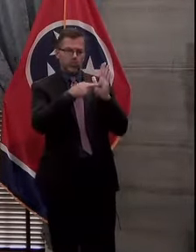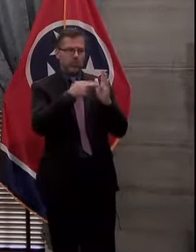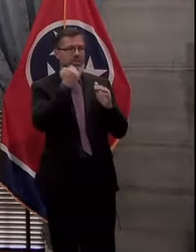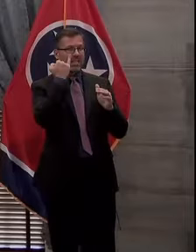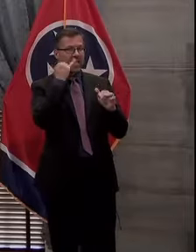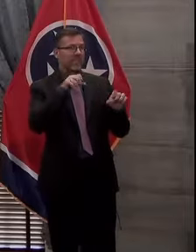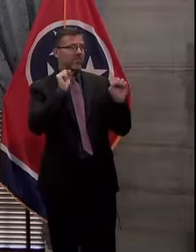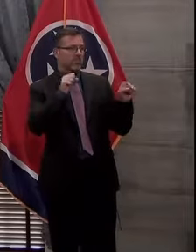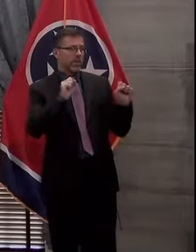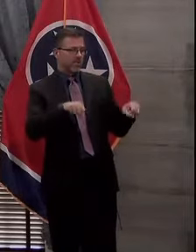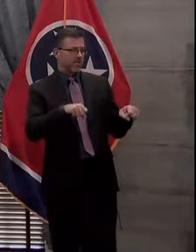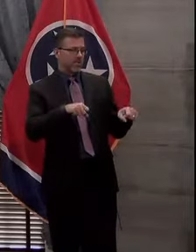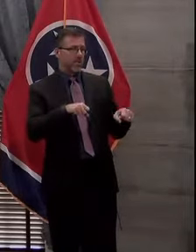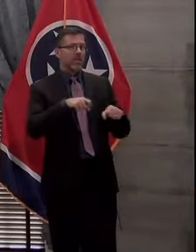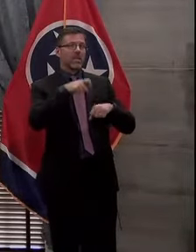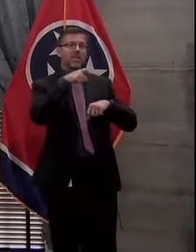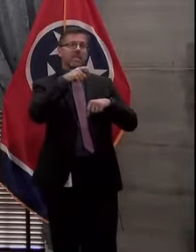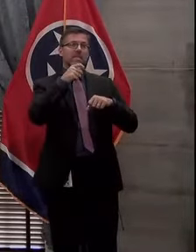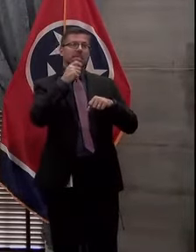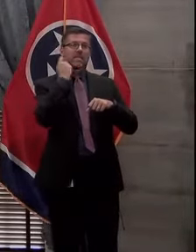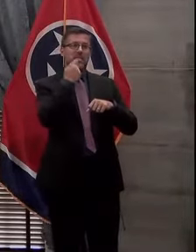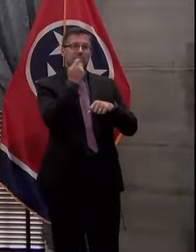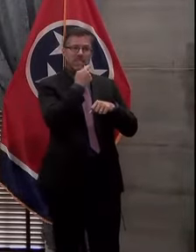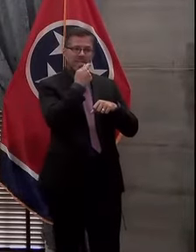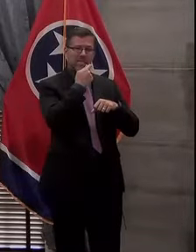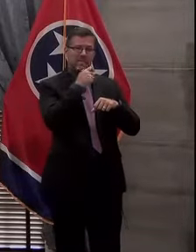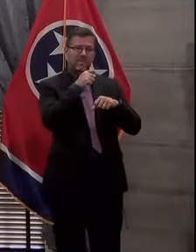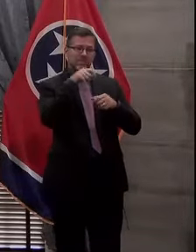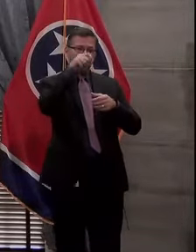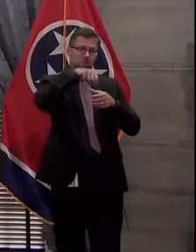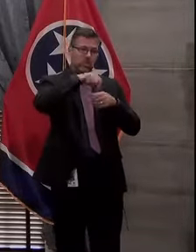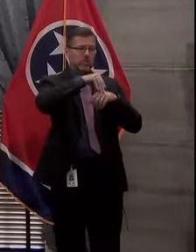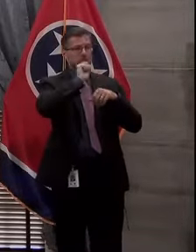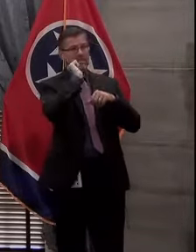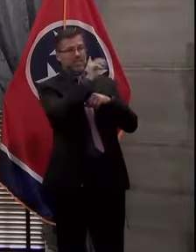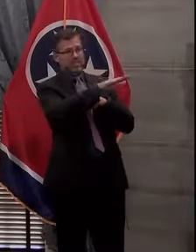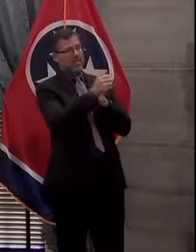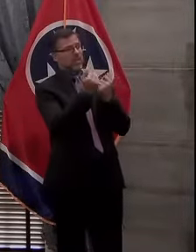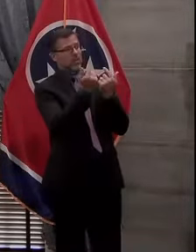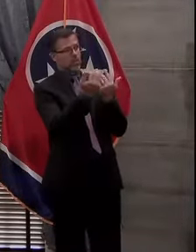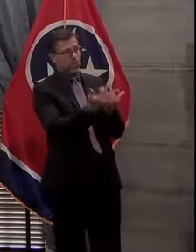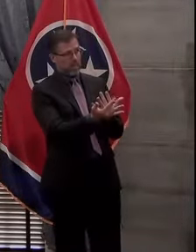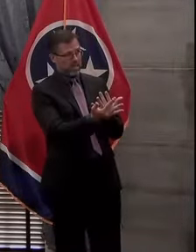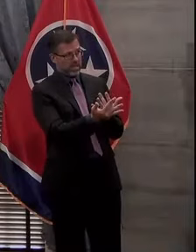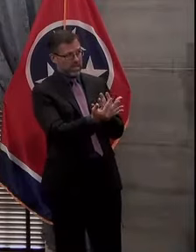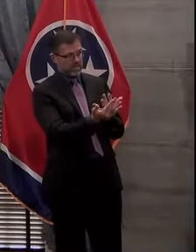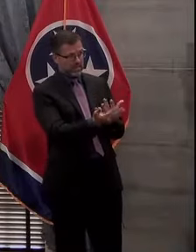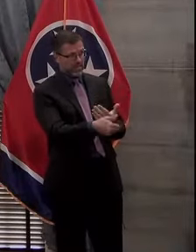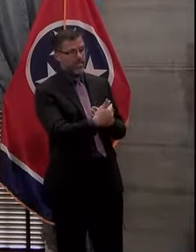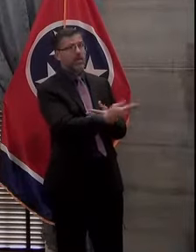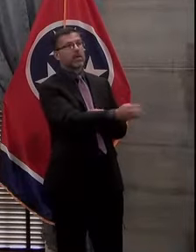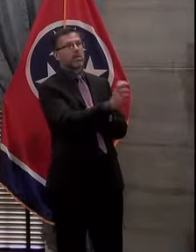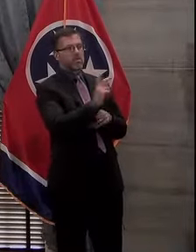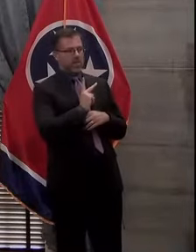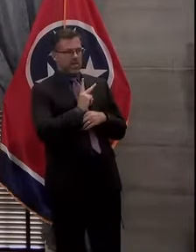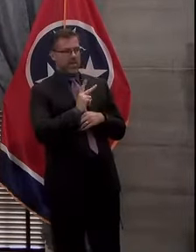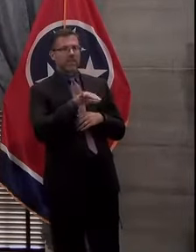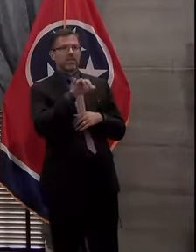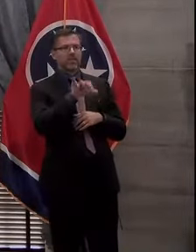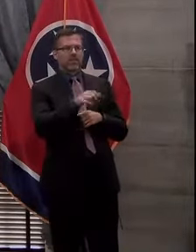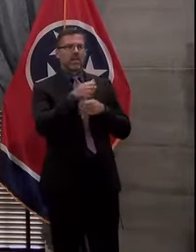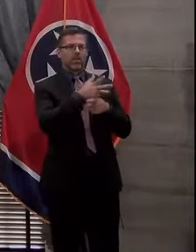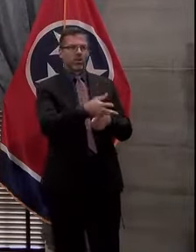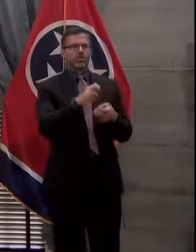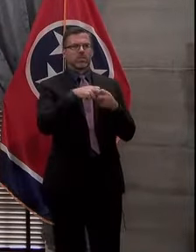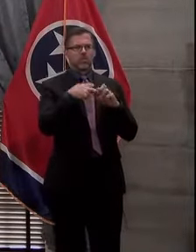The turnaround time in testing obviously creates a real challenge for congregate settings